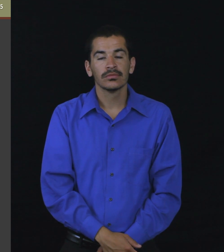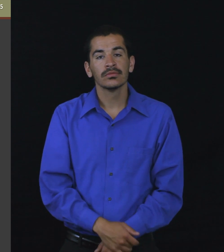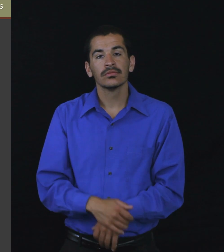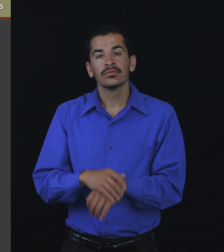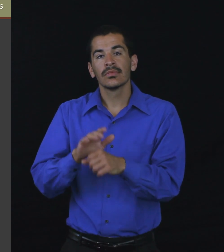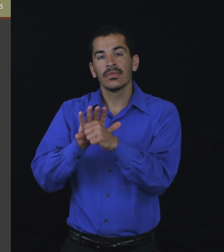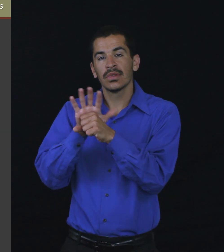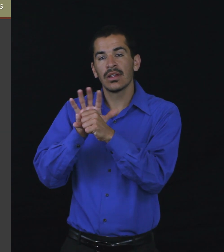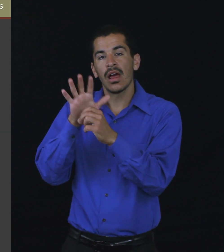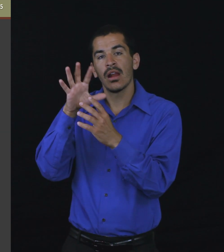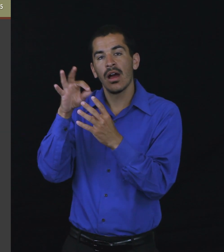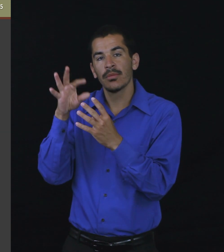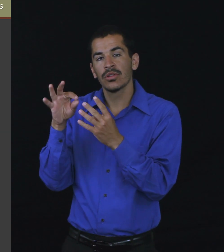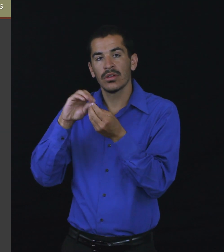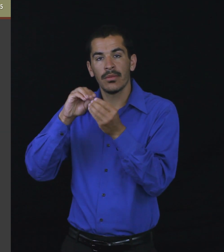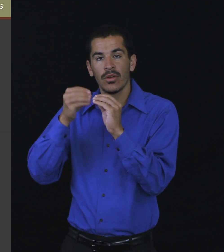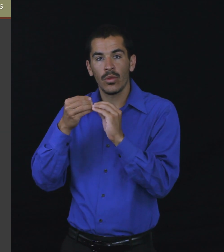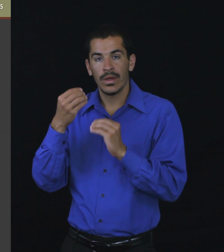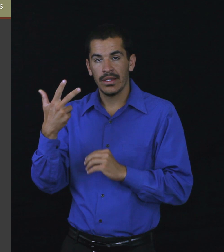Site Option 3.